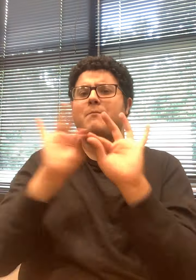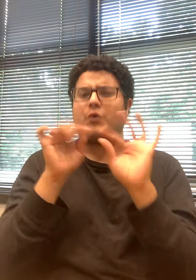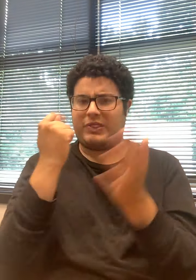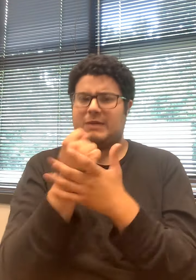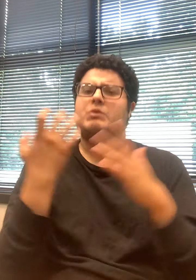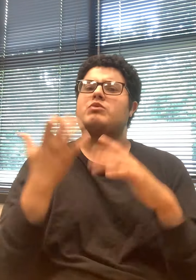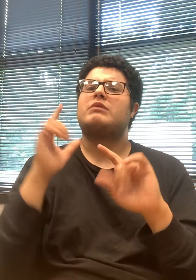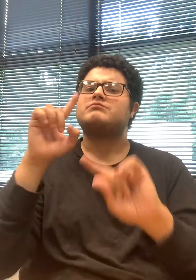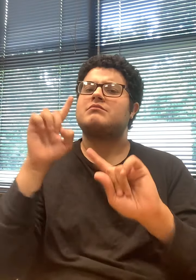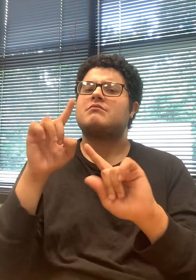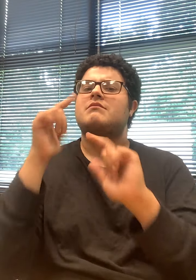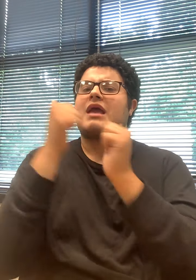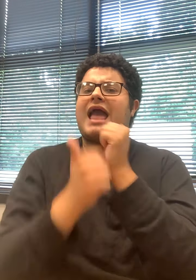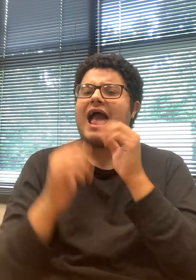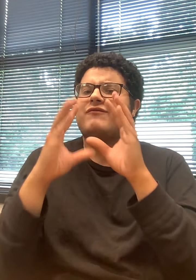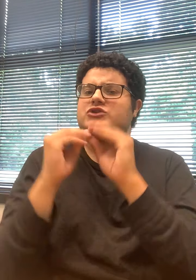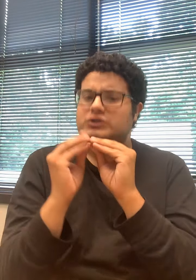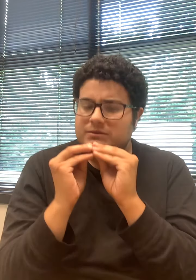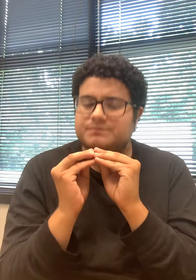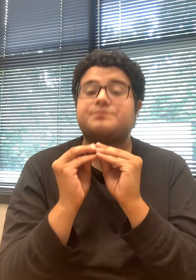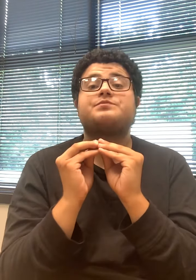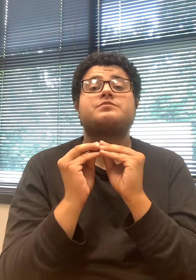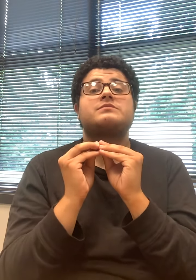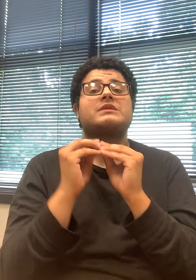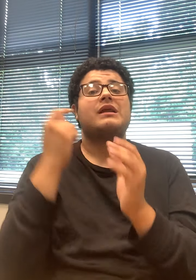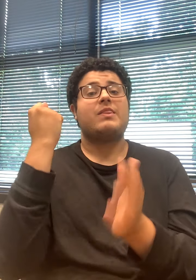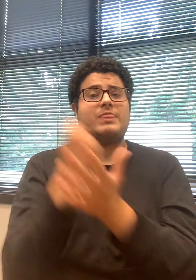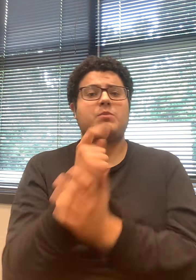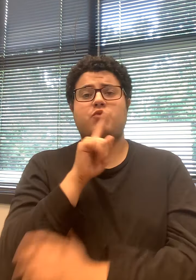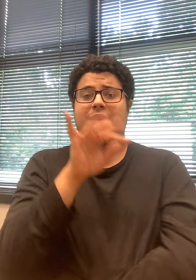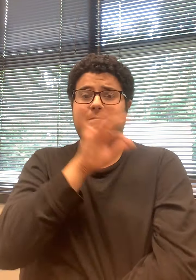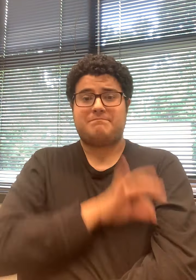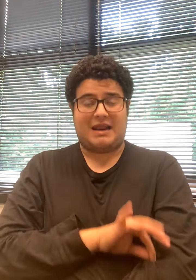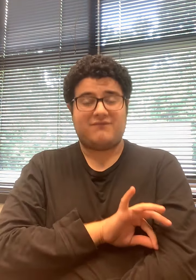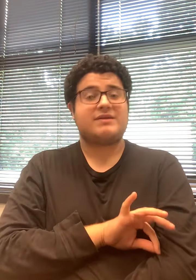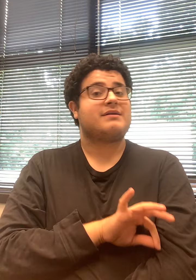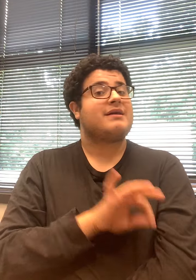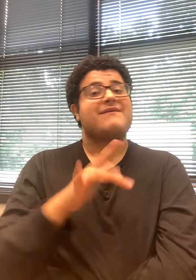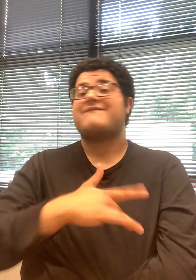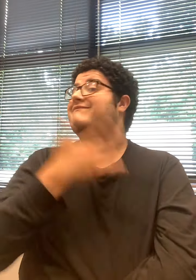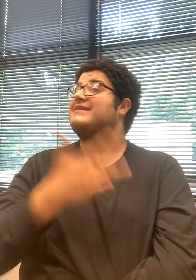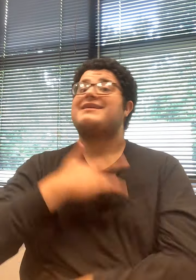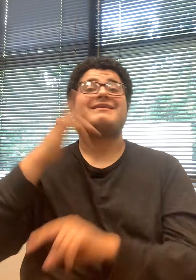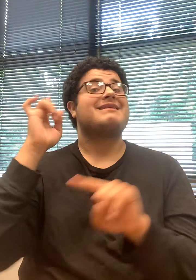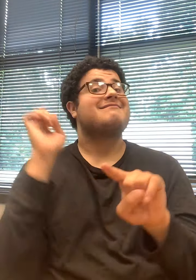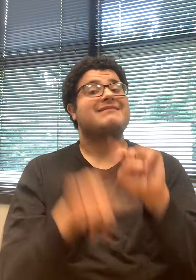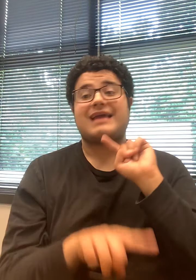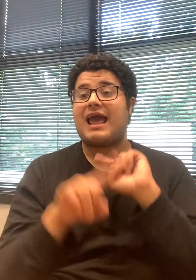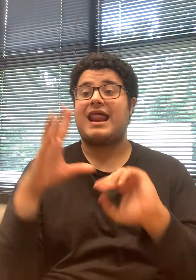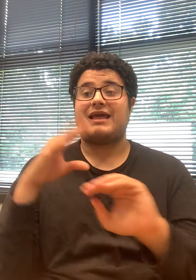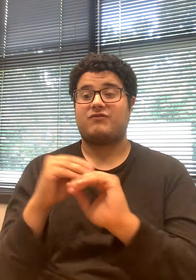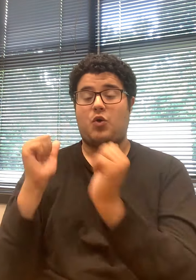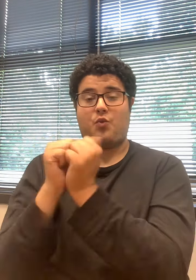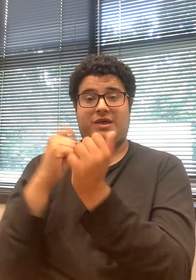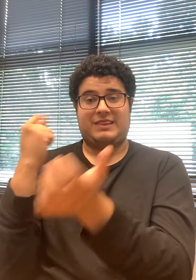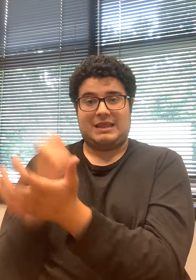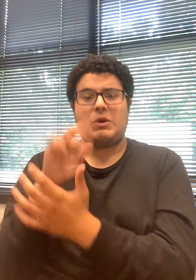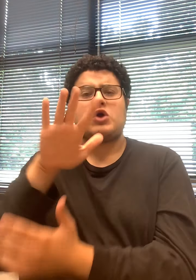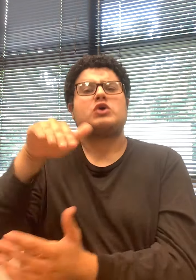wants you to participate with every session. The therapy really does help. If you feel that you are unable to participate, your physician would like to be